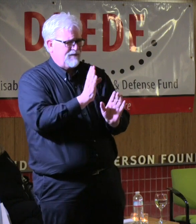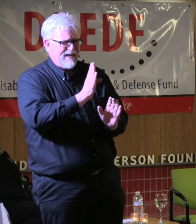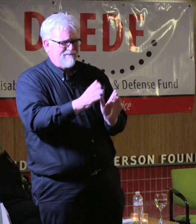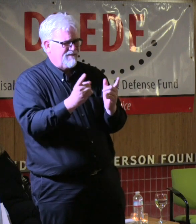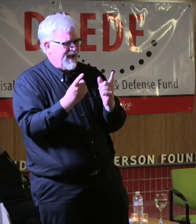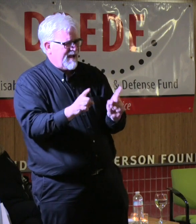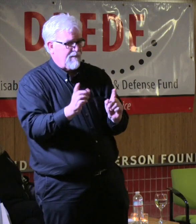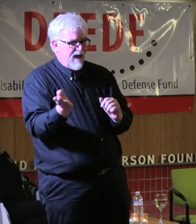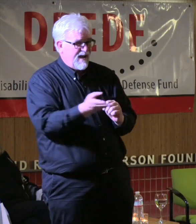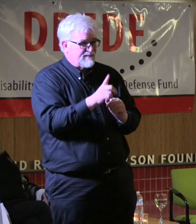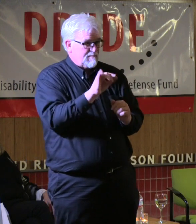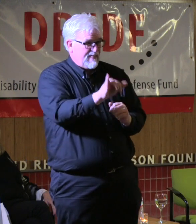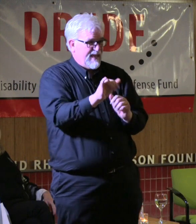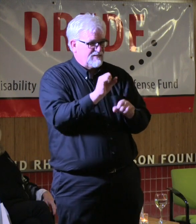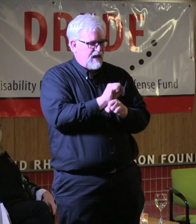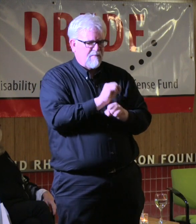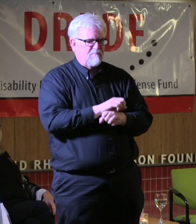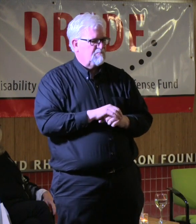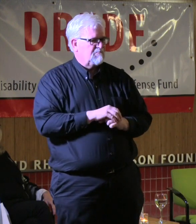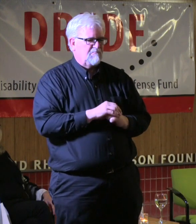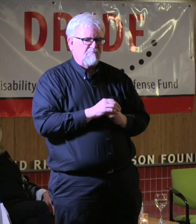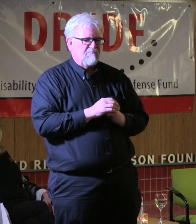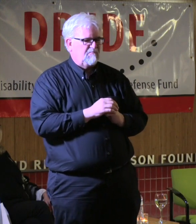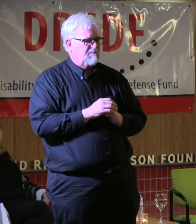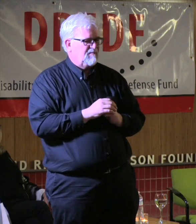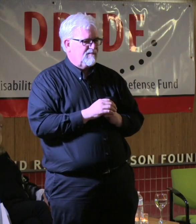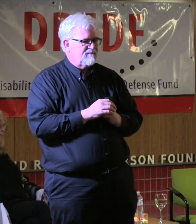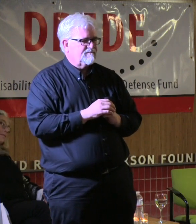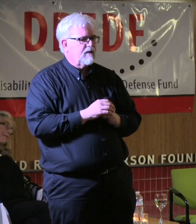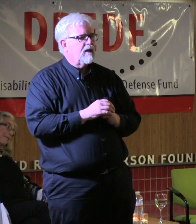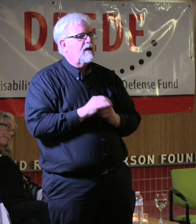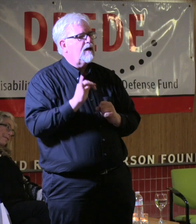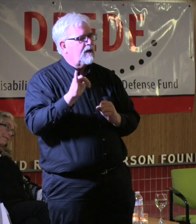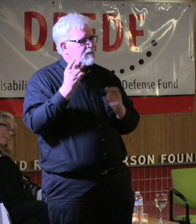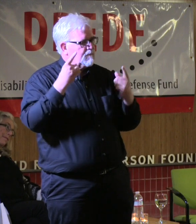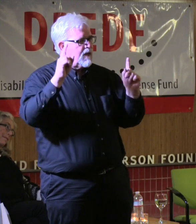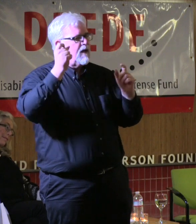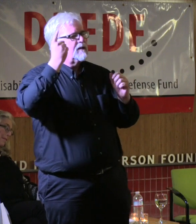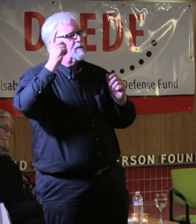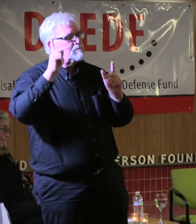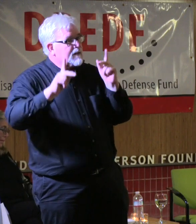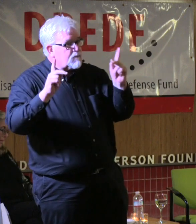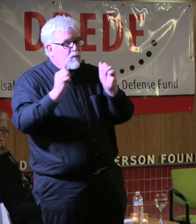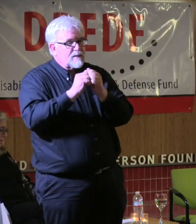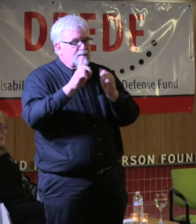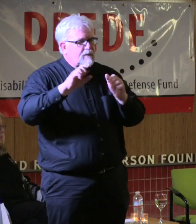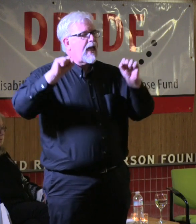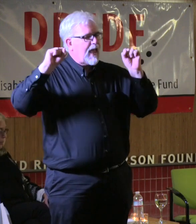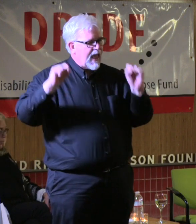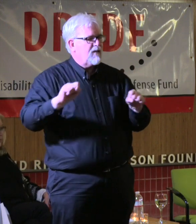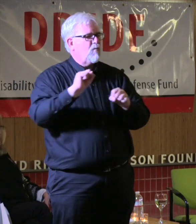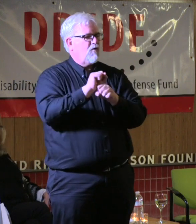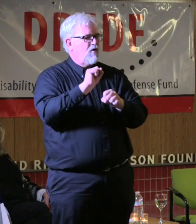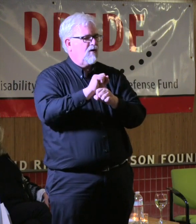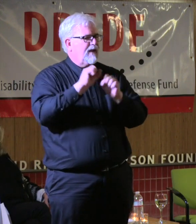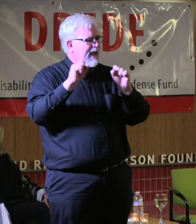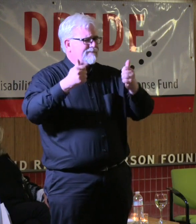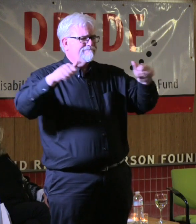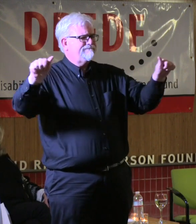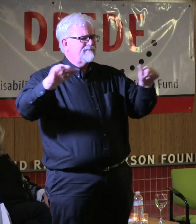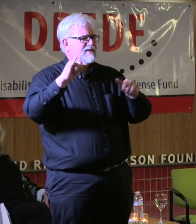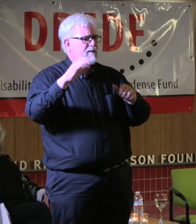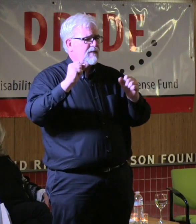before. You understand that, yes, people with disabilities can work and do jobs and